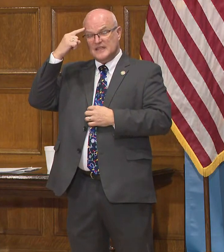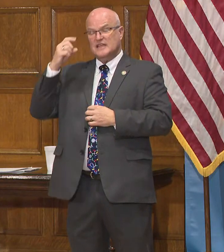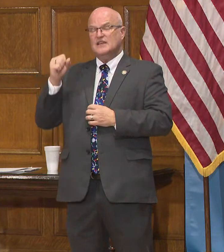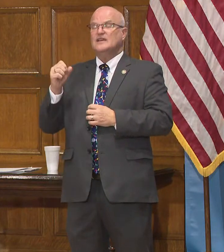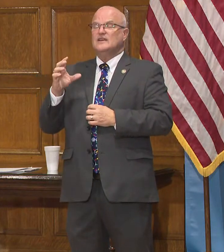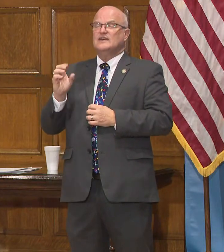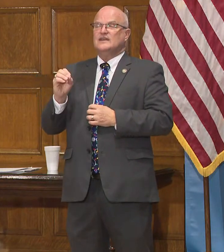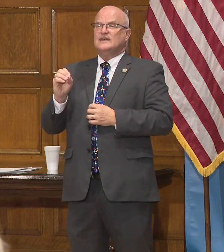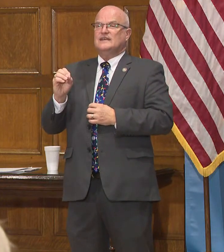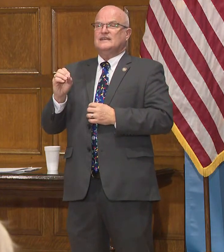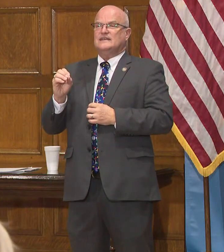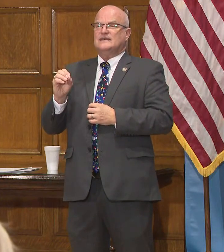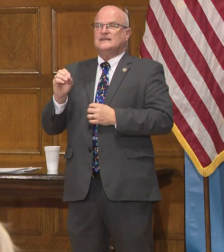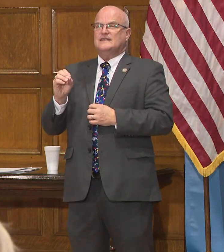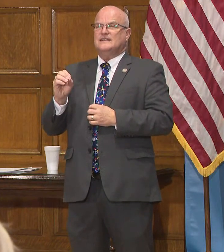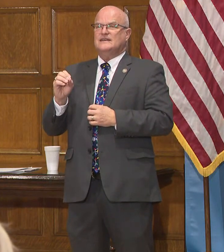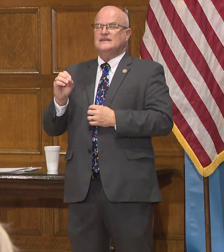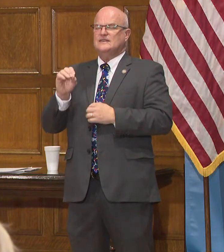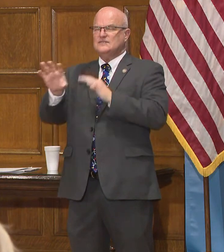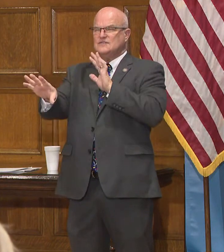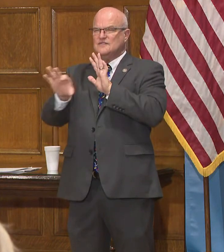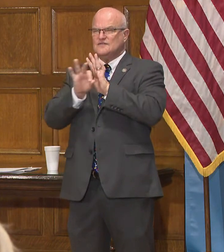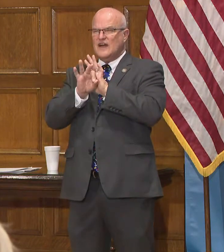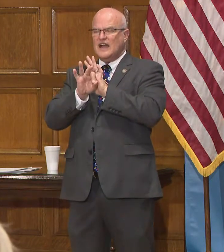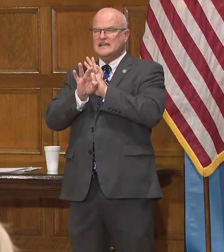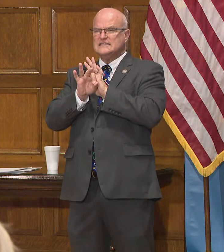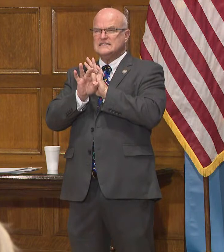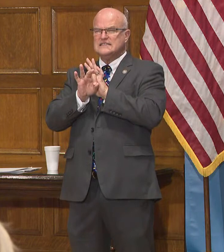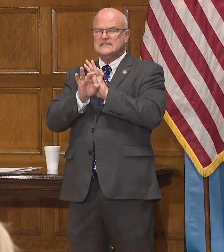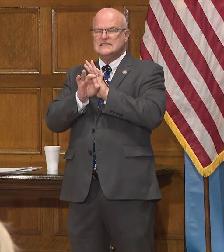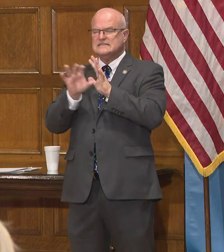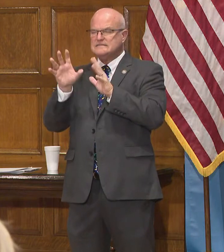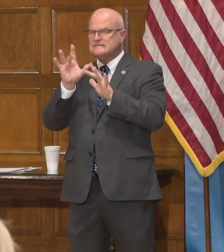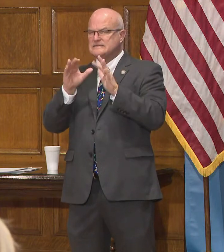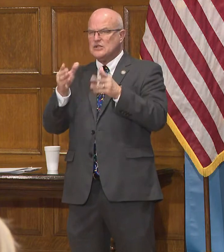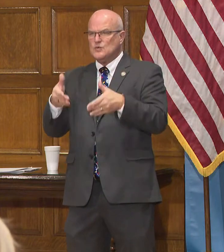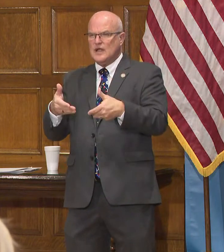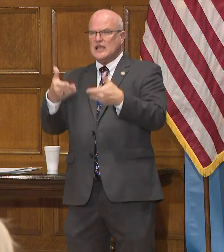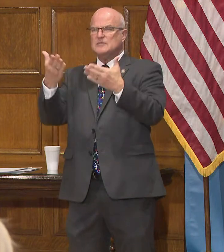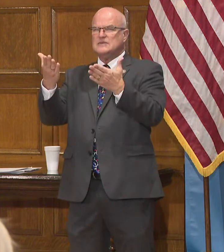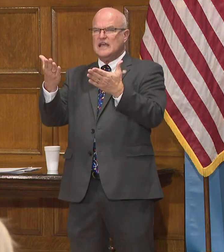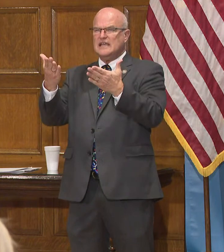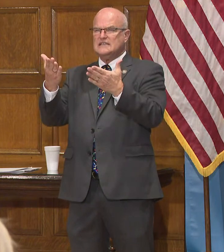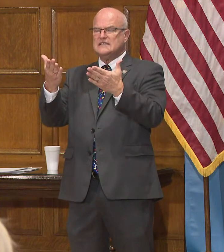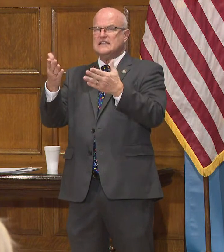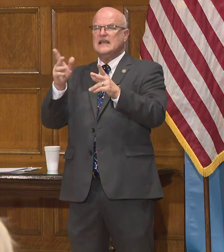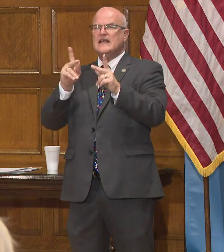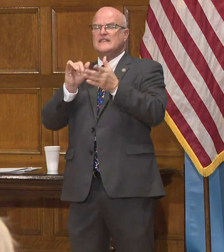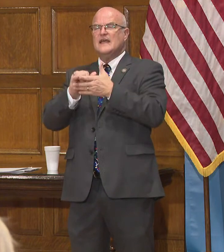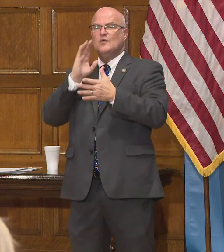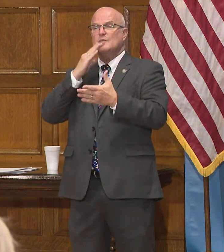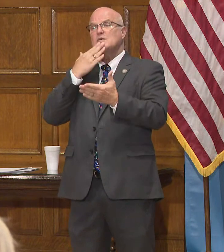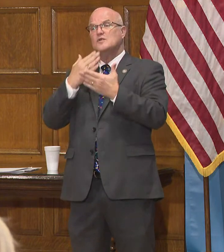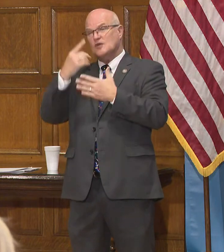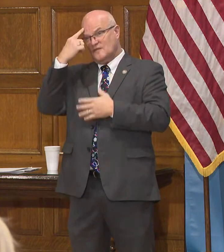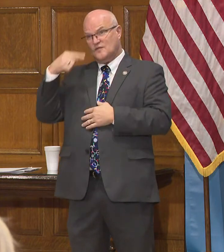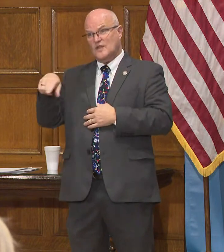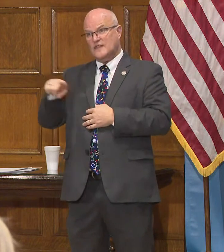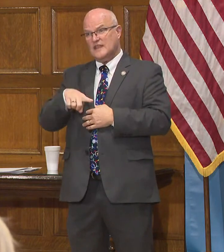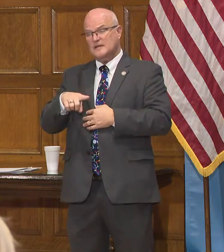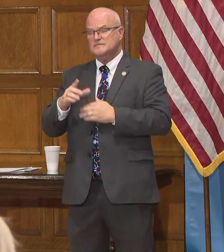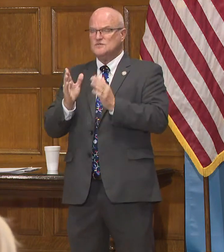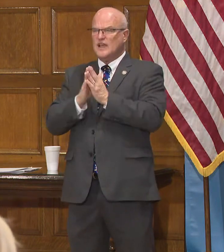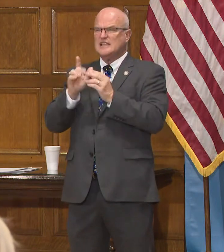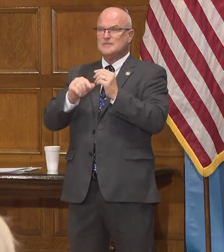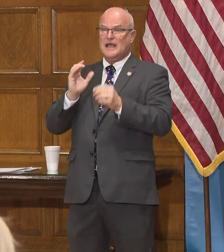was a finding, it was a recommendation that hopefully will be persuasive to them. You ask